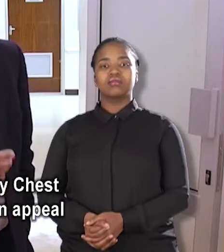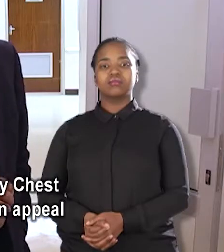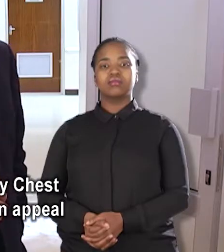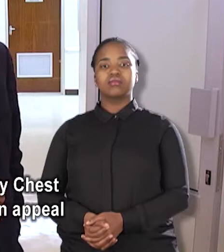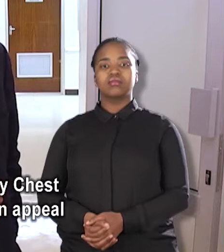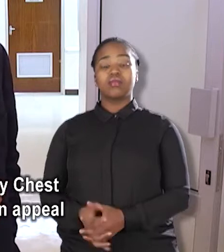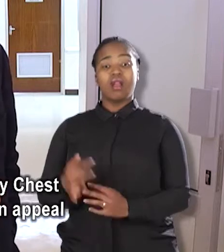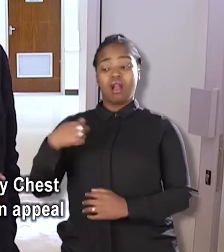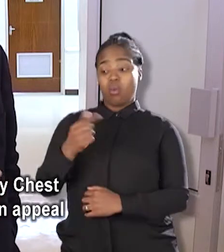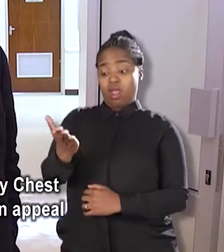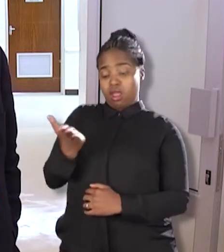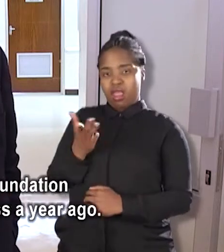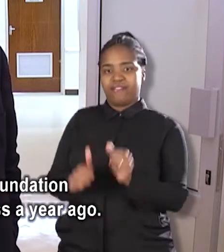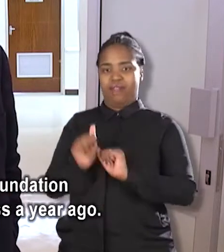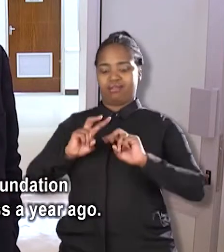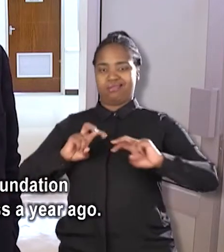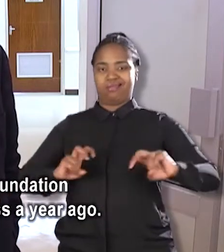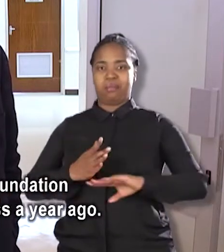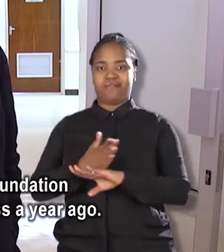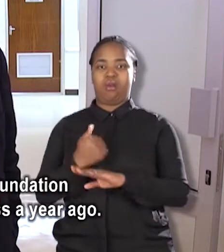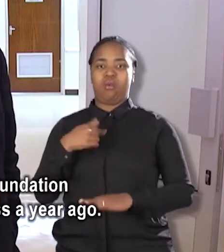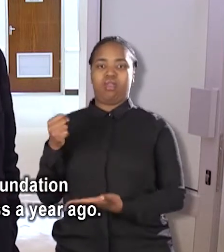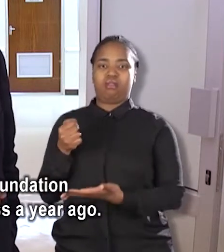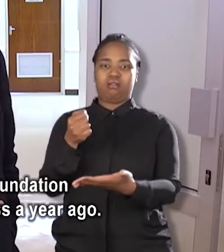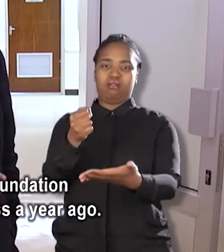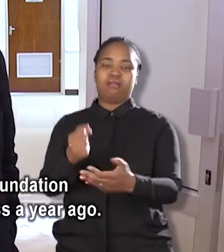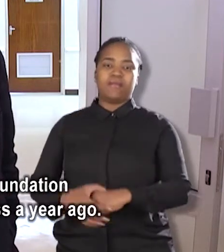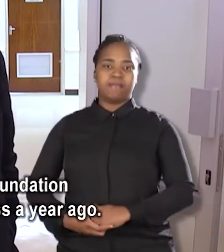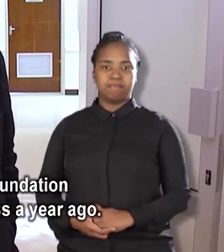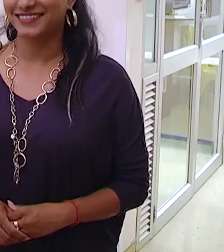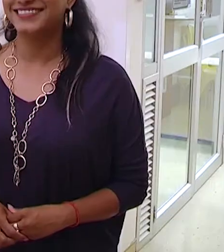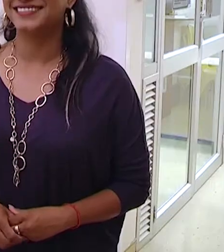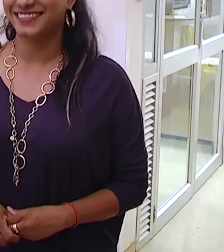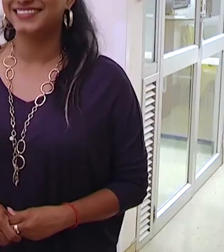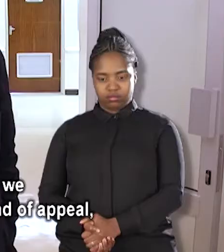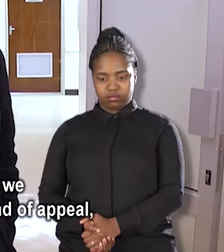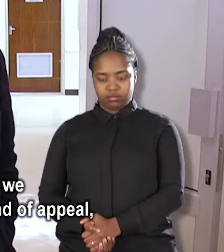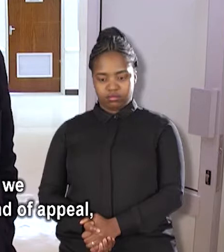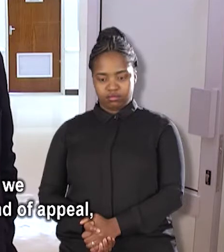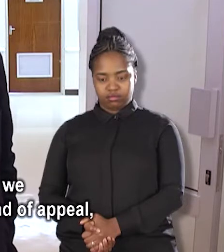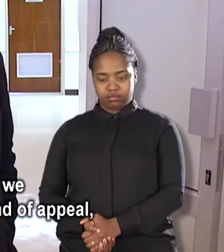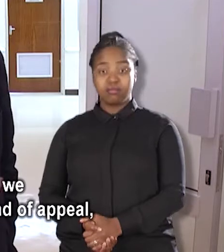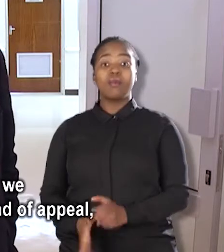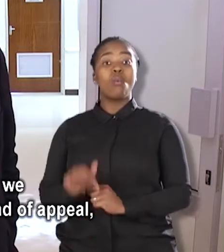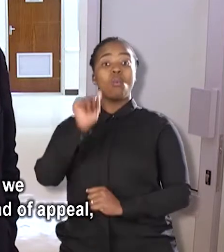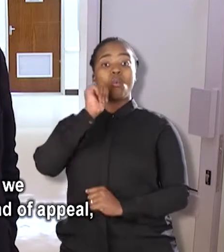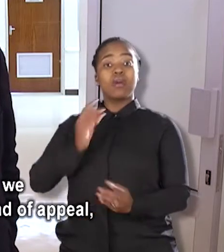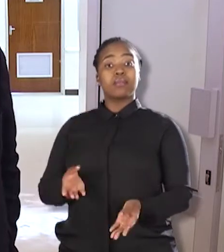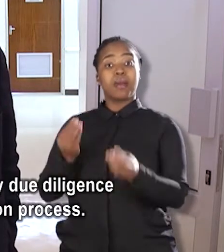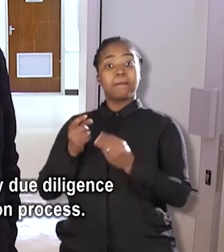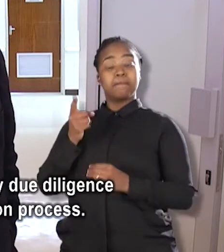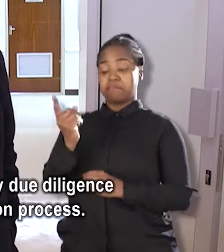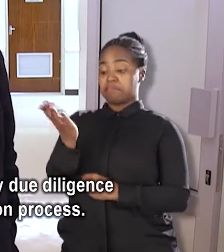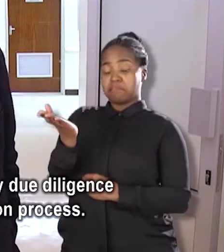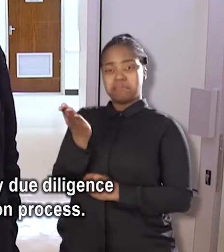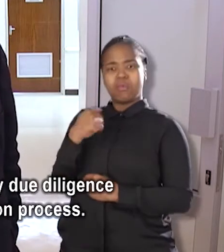Community Chest received an appeal from the Foundation for Hearing Loss just over a year ago, and when we receive this kind of appeal,